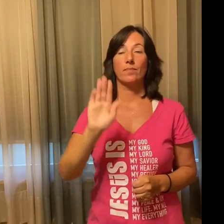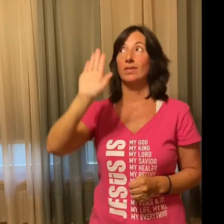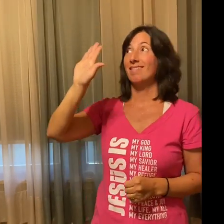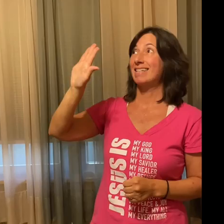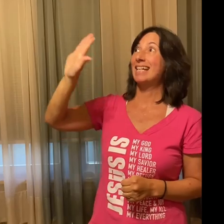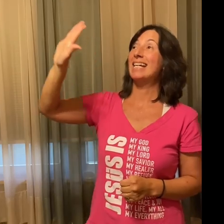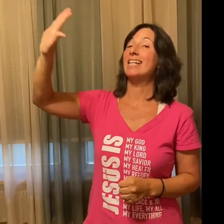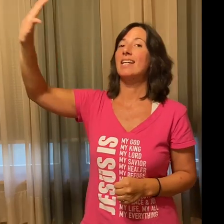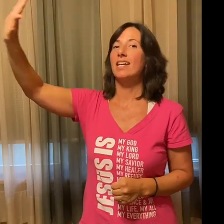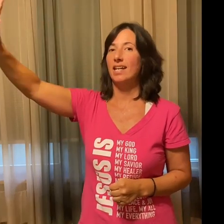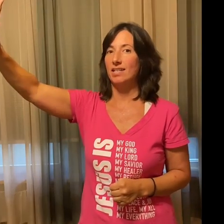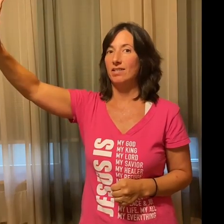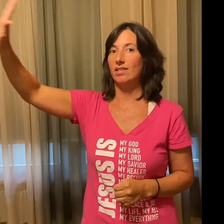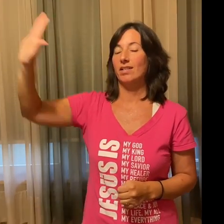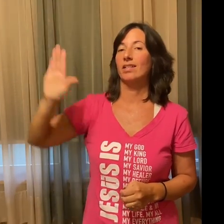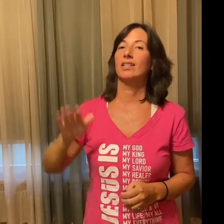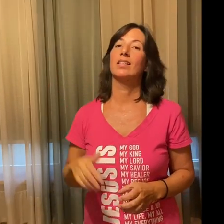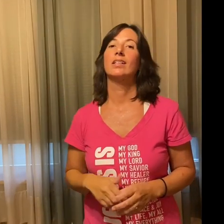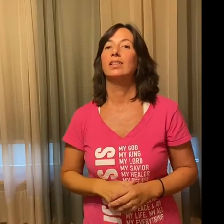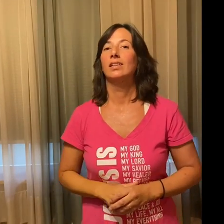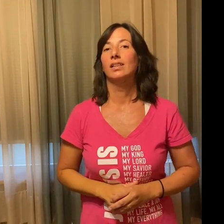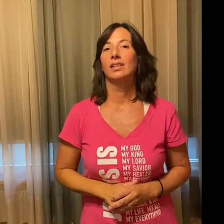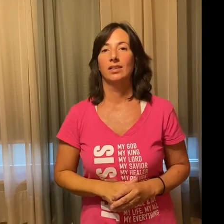Yours, his.